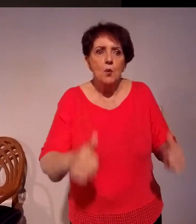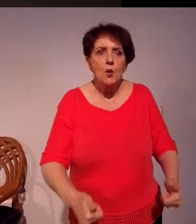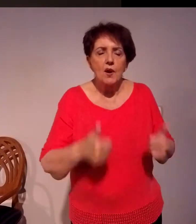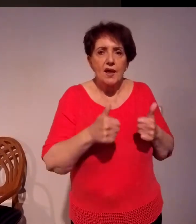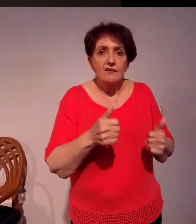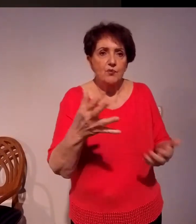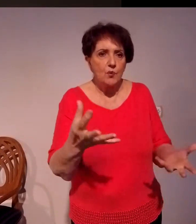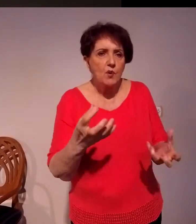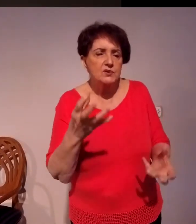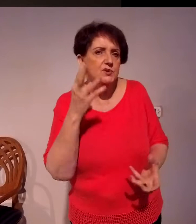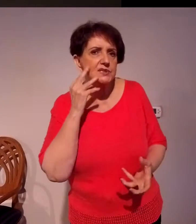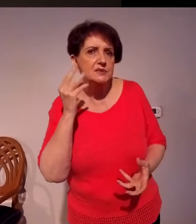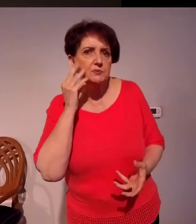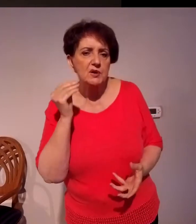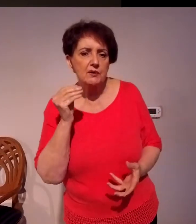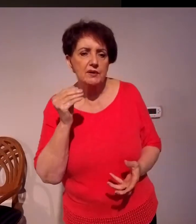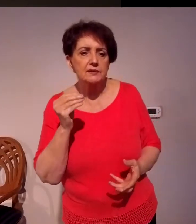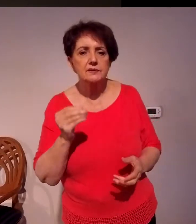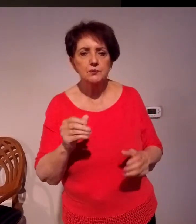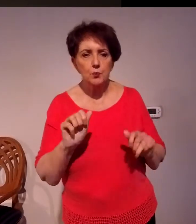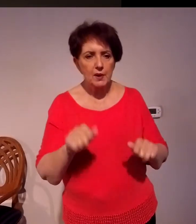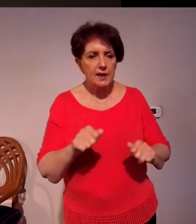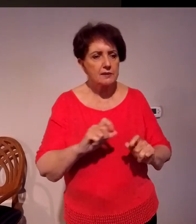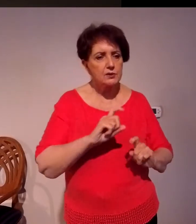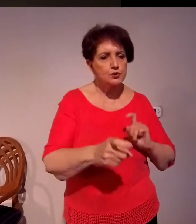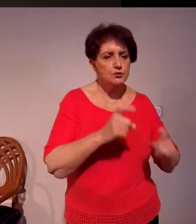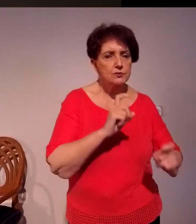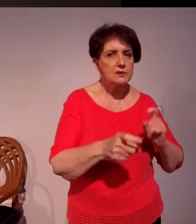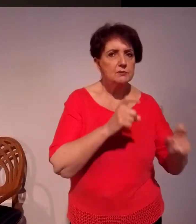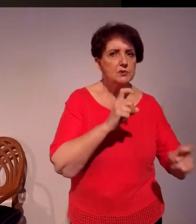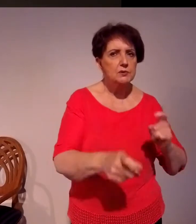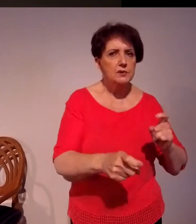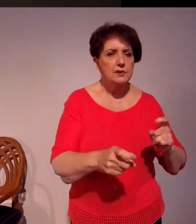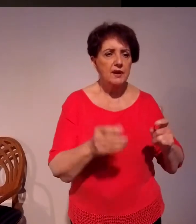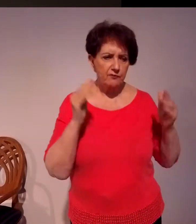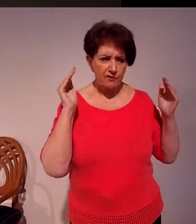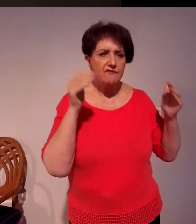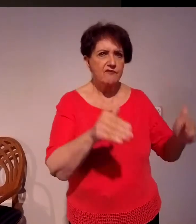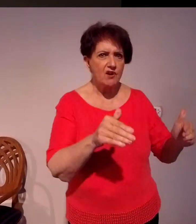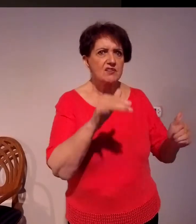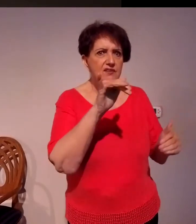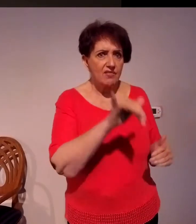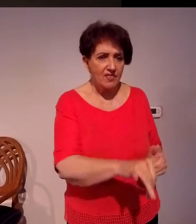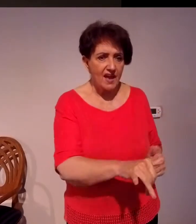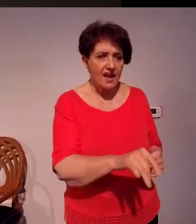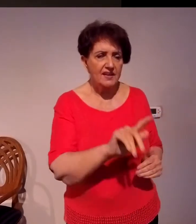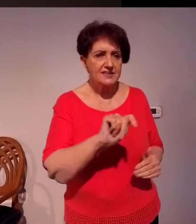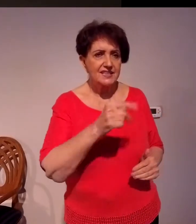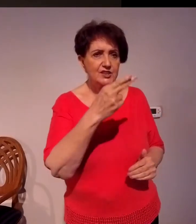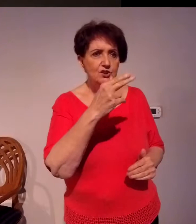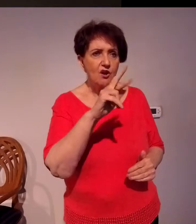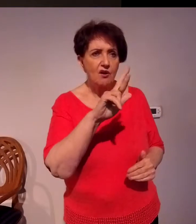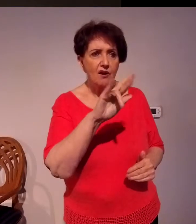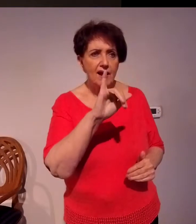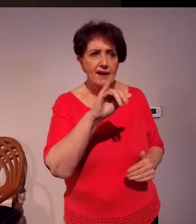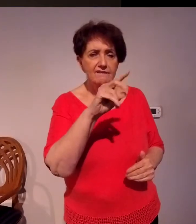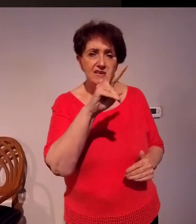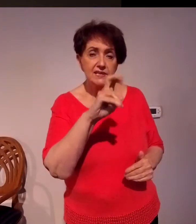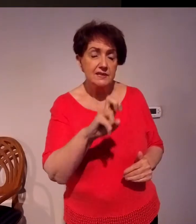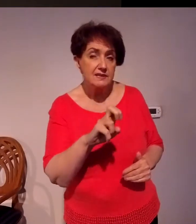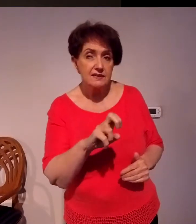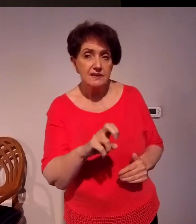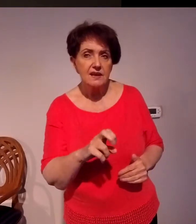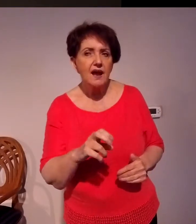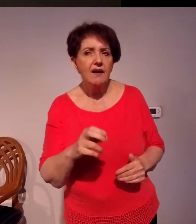to experience and from which we can contribute, do you see, when we focus on thriving, we get a bigger